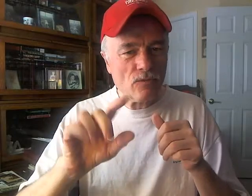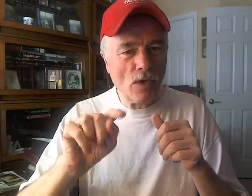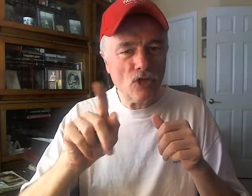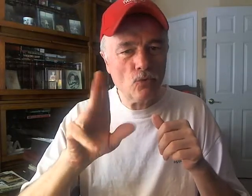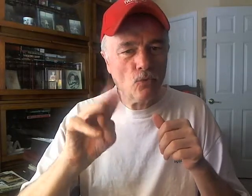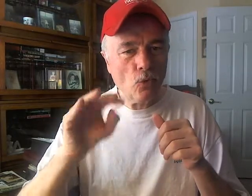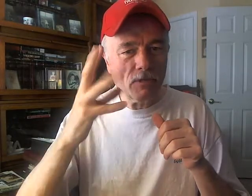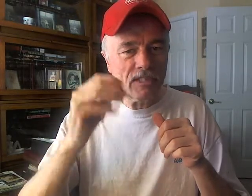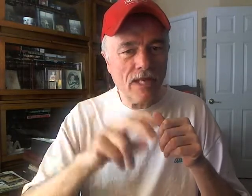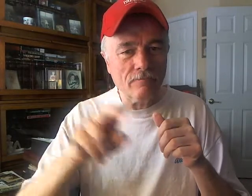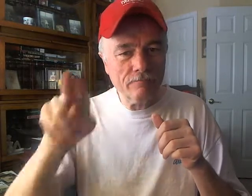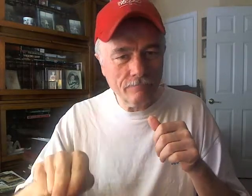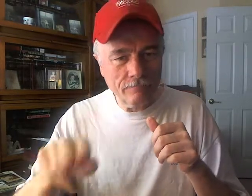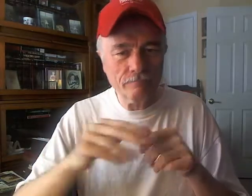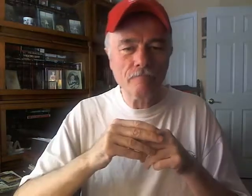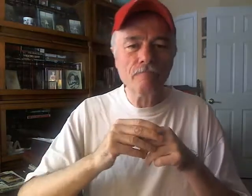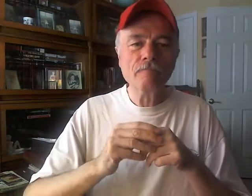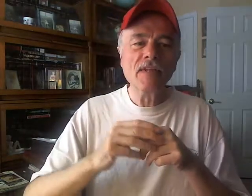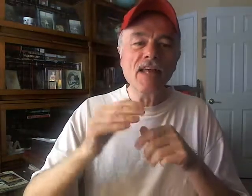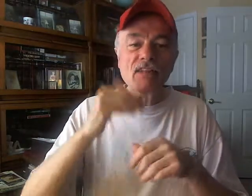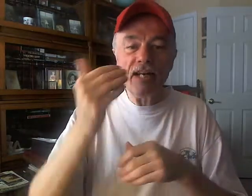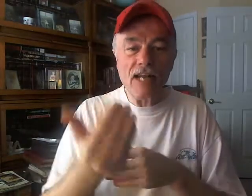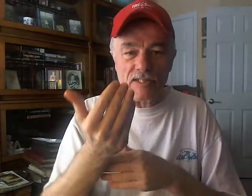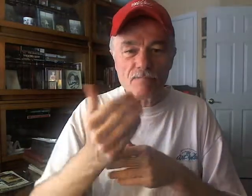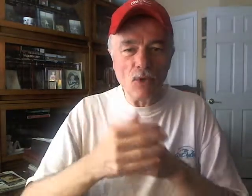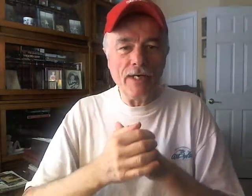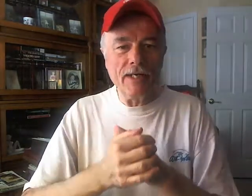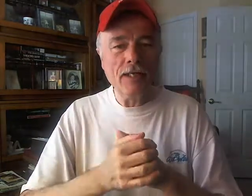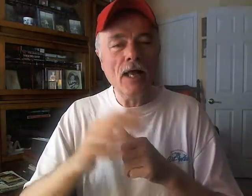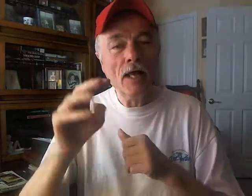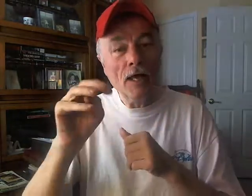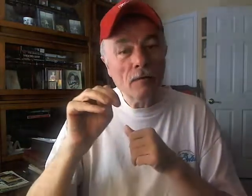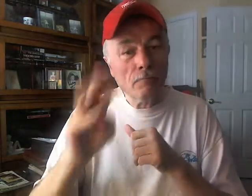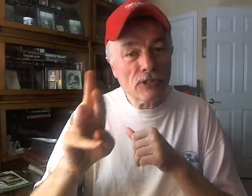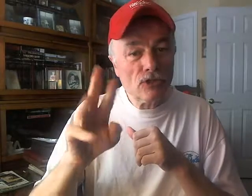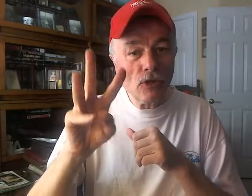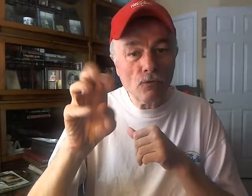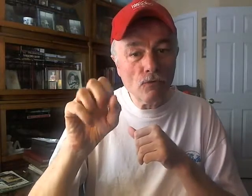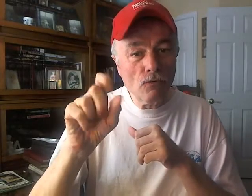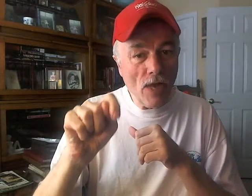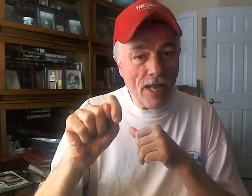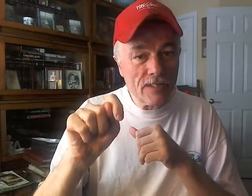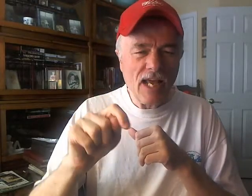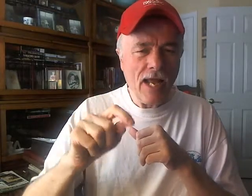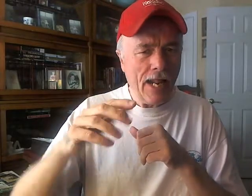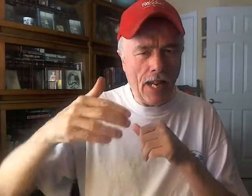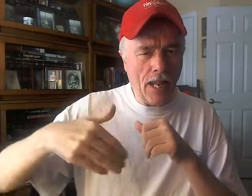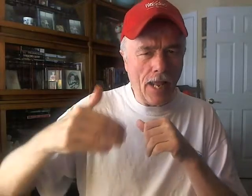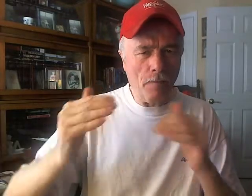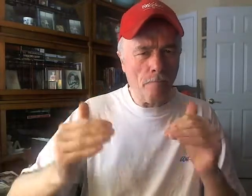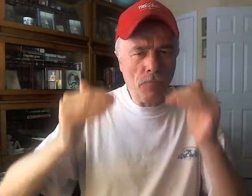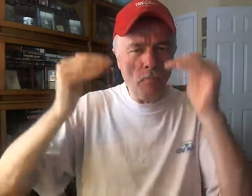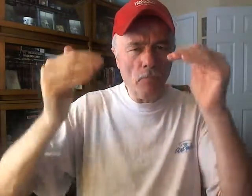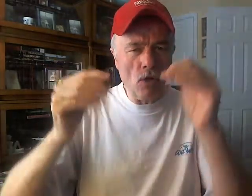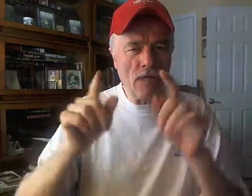where Truman stayed. The next morning, Mr. Reyes lay promoted